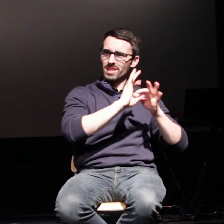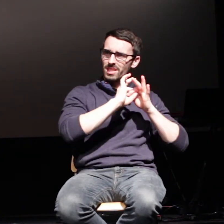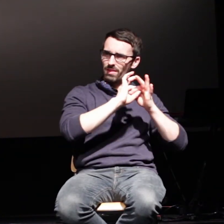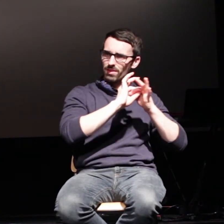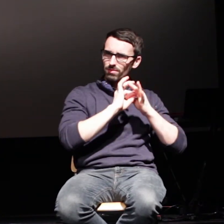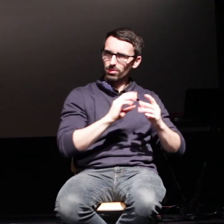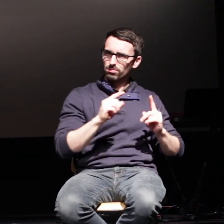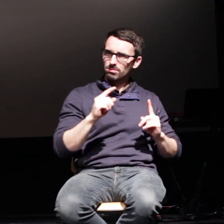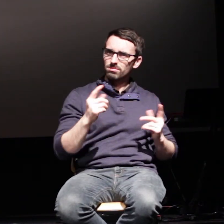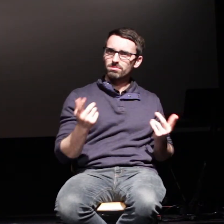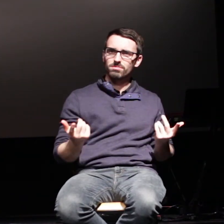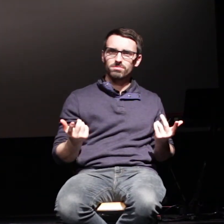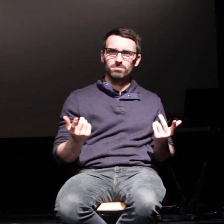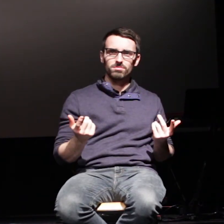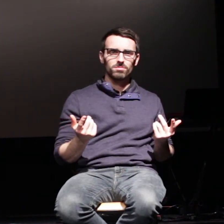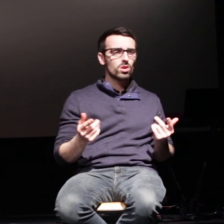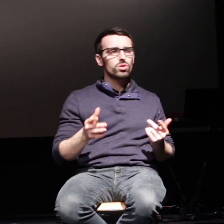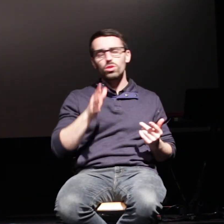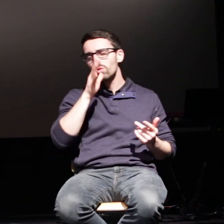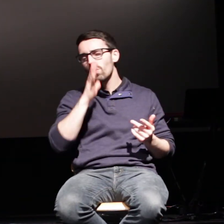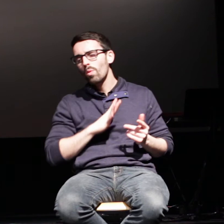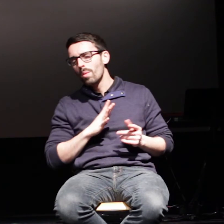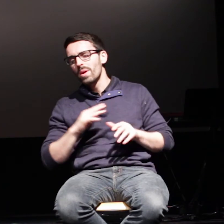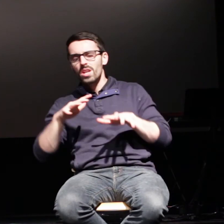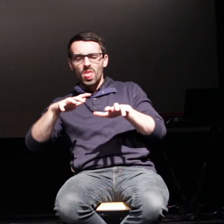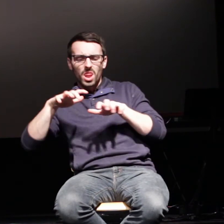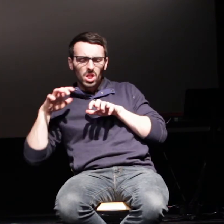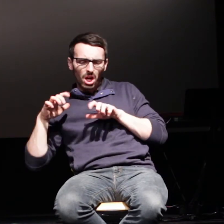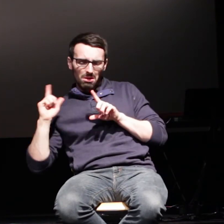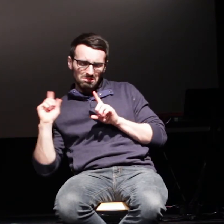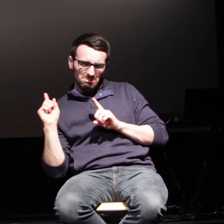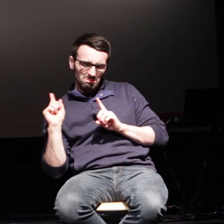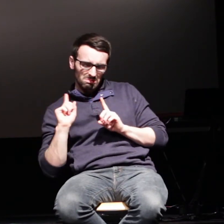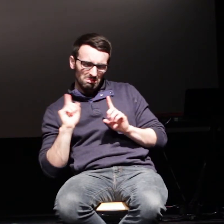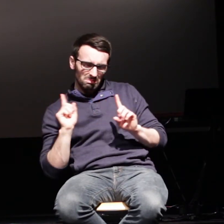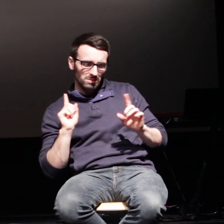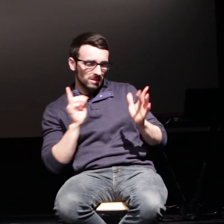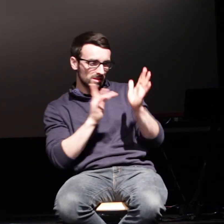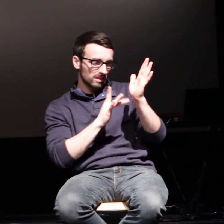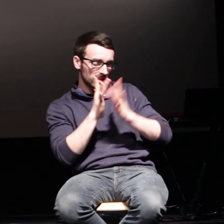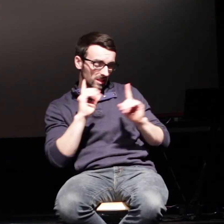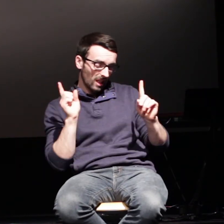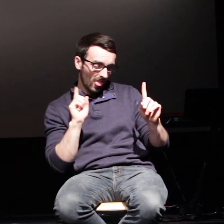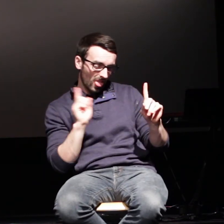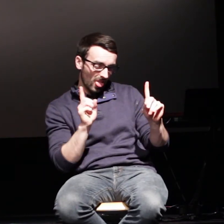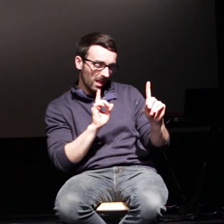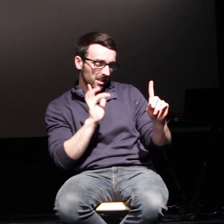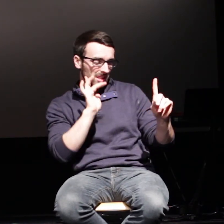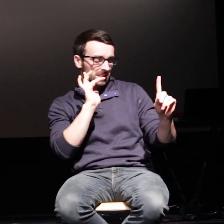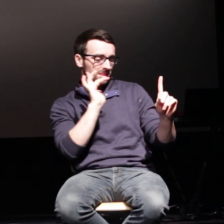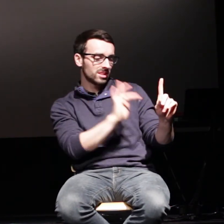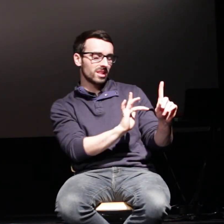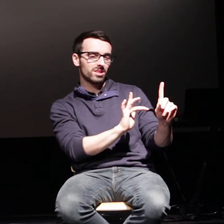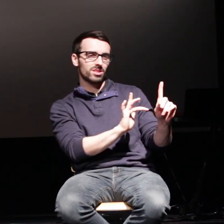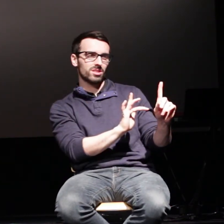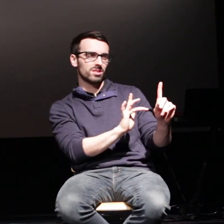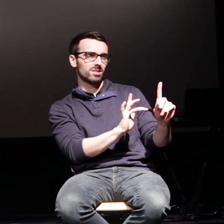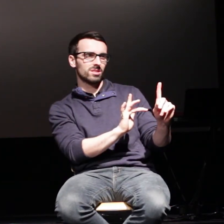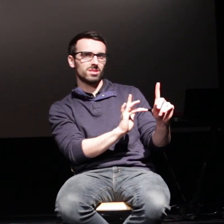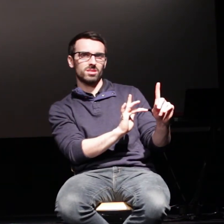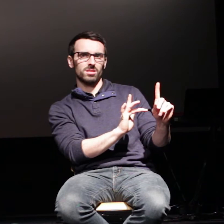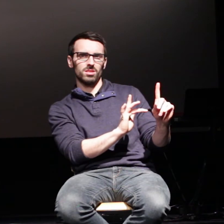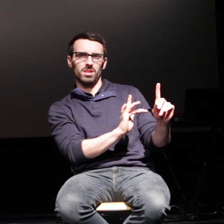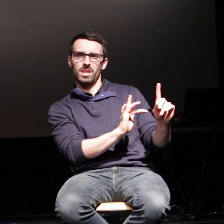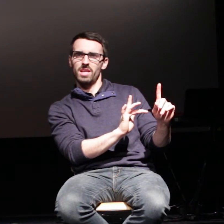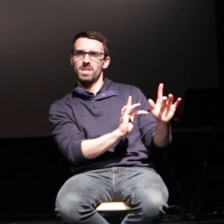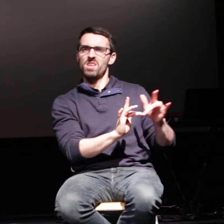woman, she pushes her way through the crowd and she touches Jesus. She has faith in who he is. And Jesus feels power go out